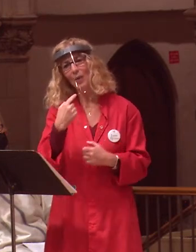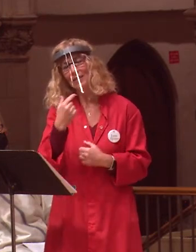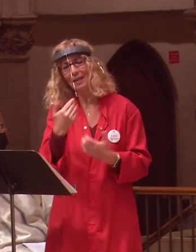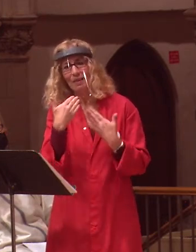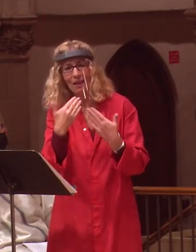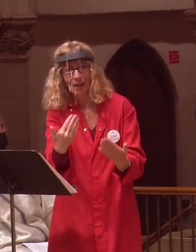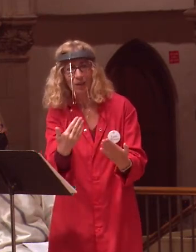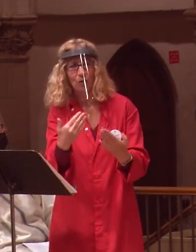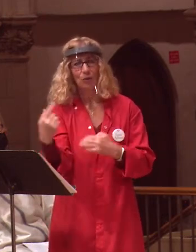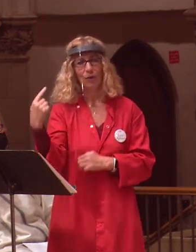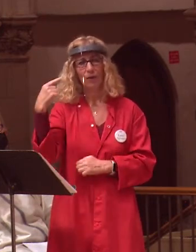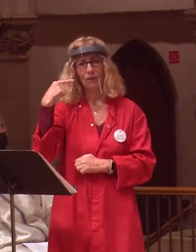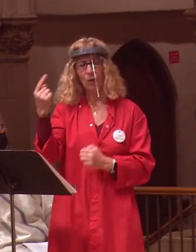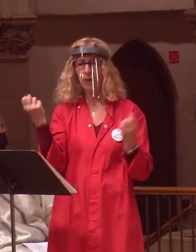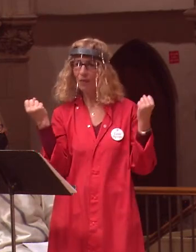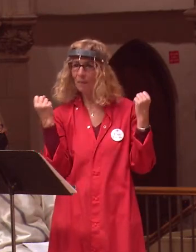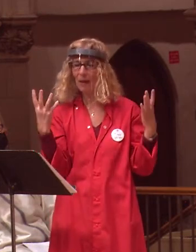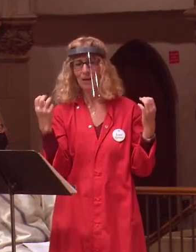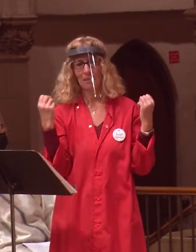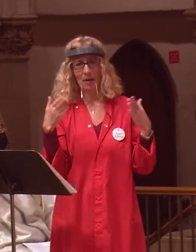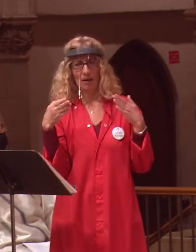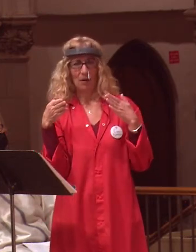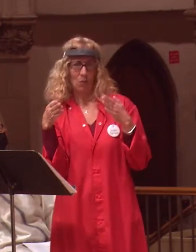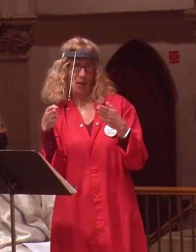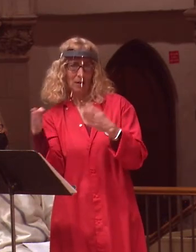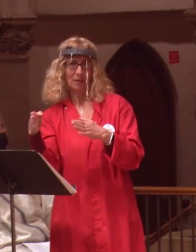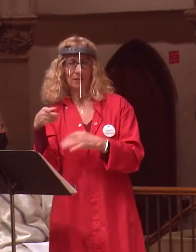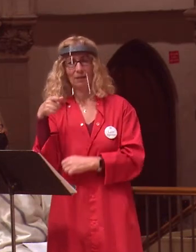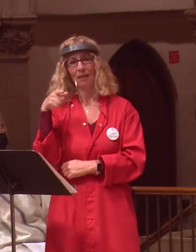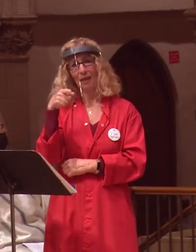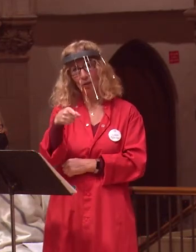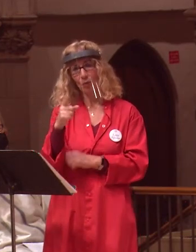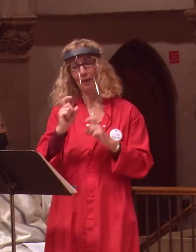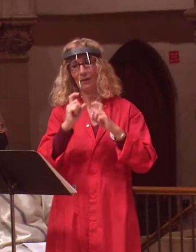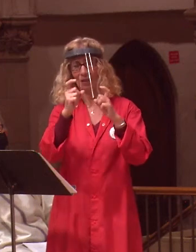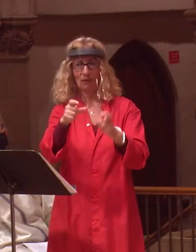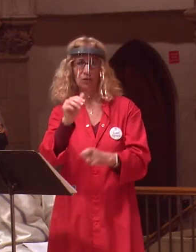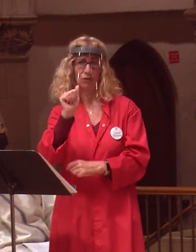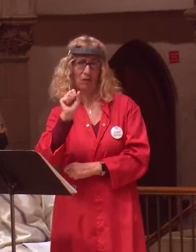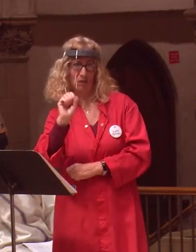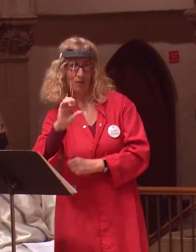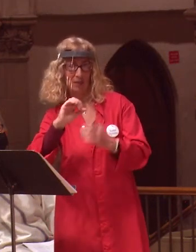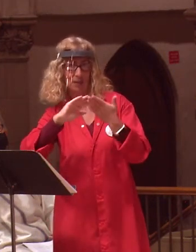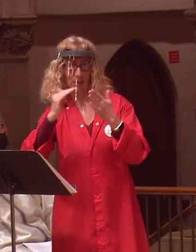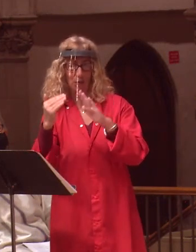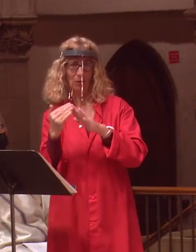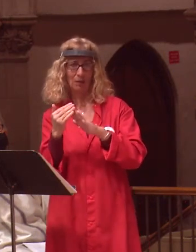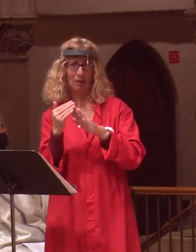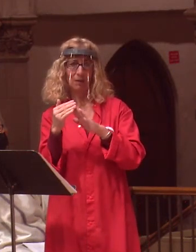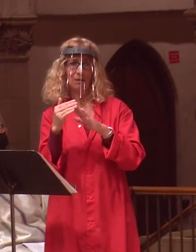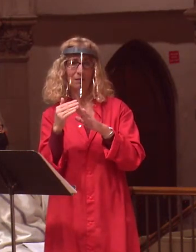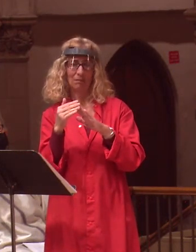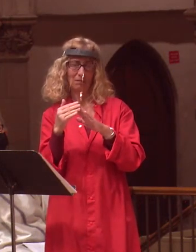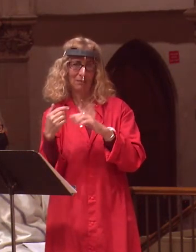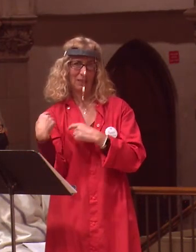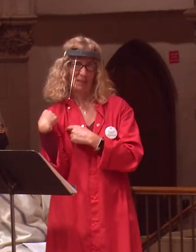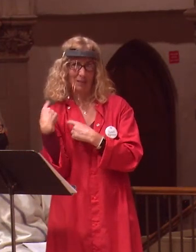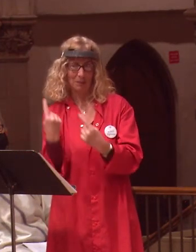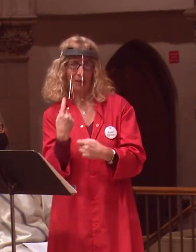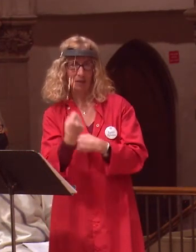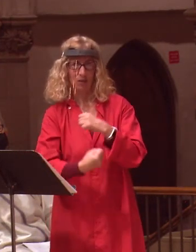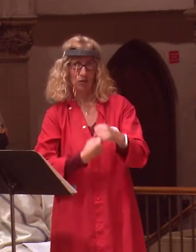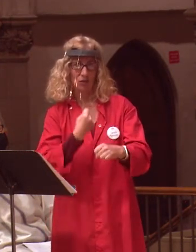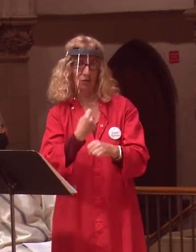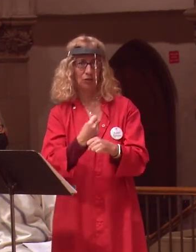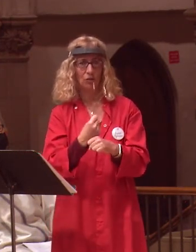you for the many, many ways that you have given to the All Saints community in the past year.